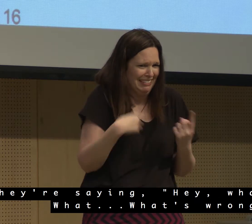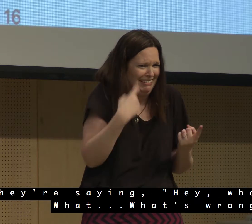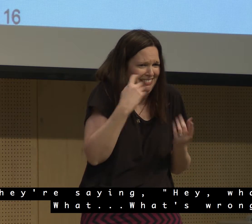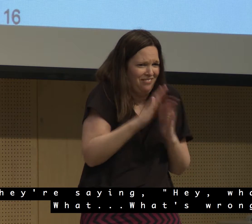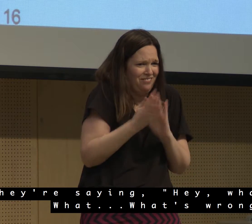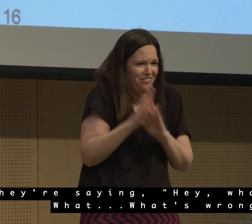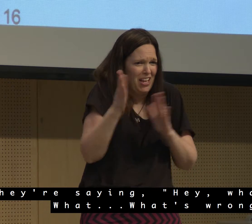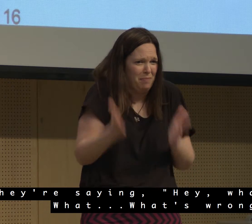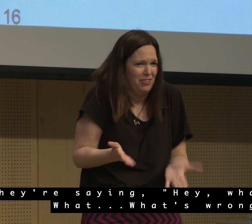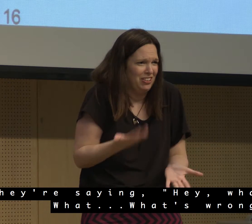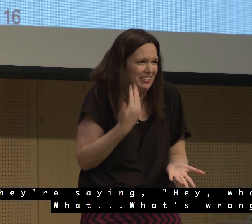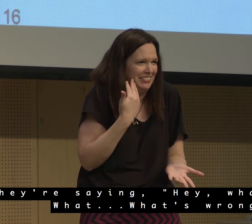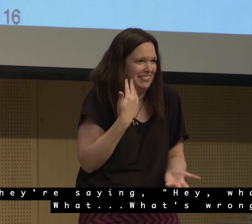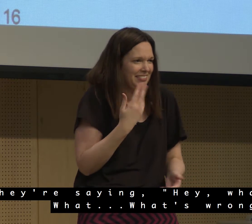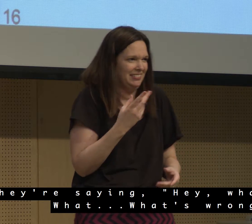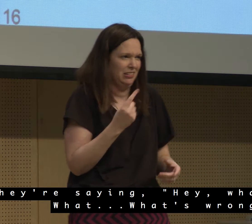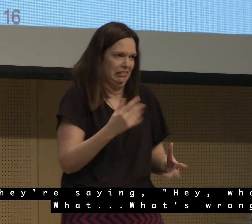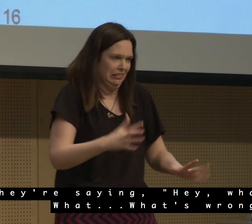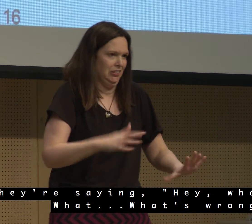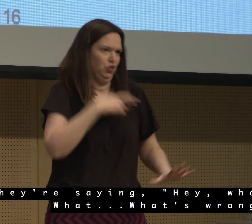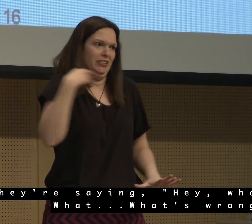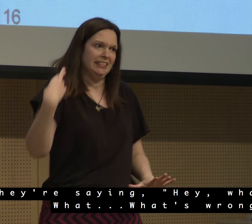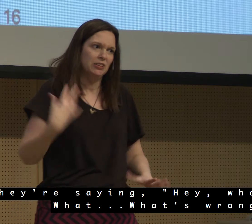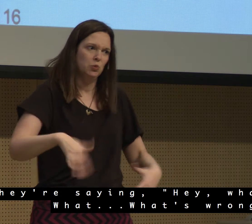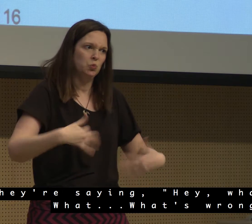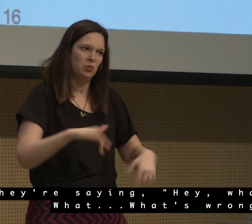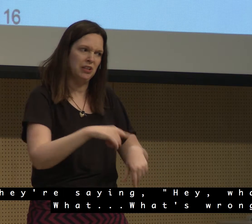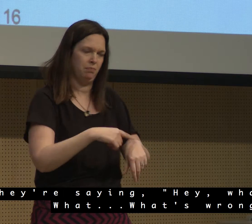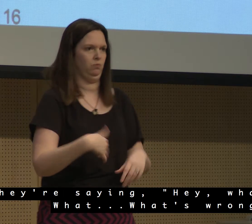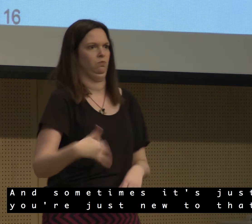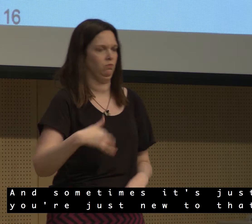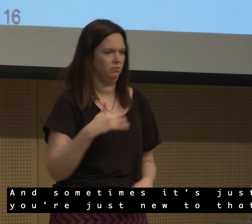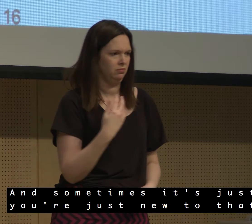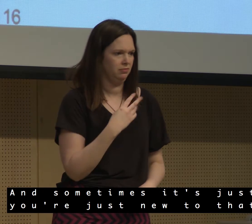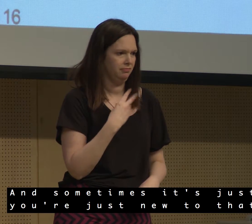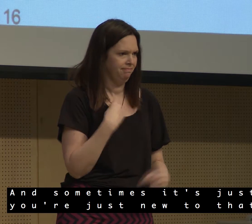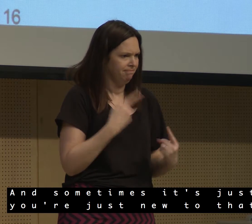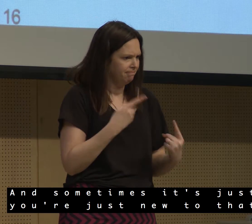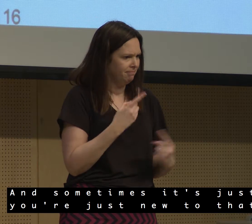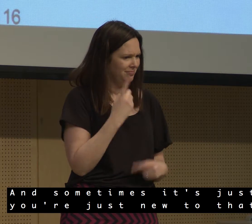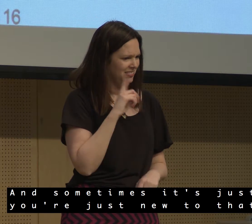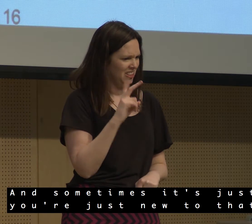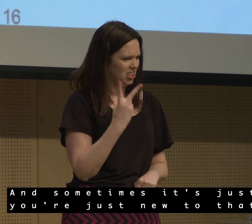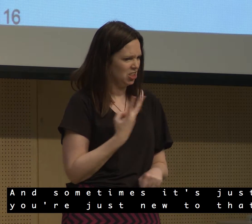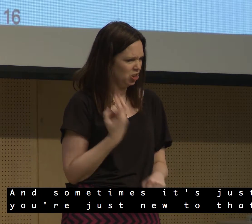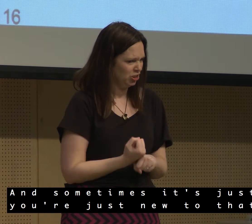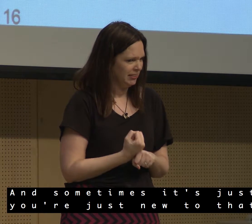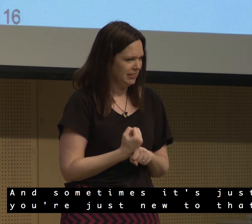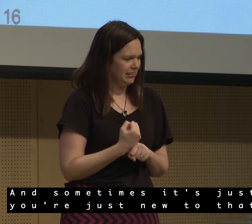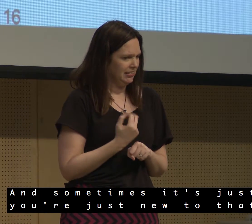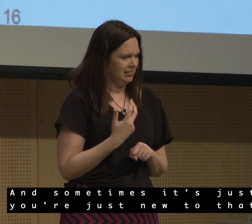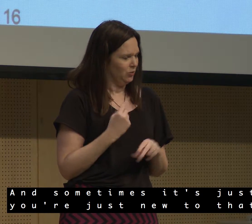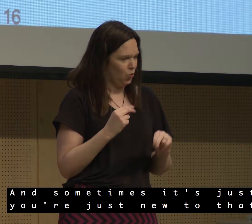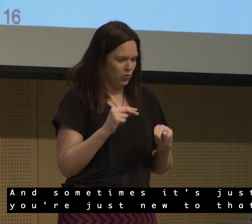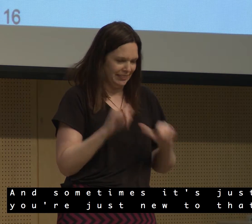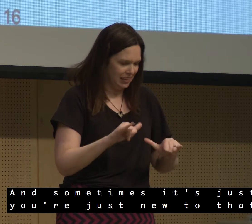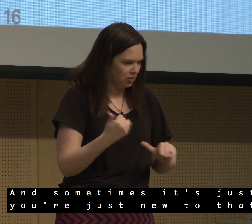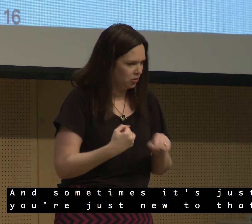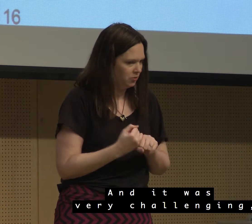days, they're saying, hey, what's up? What's wrong? And sometimes it's just that you're just new to that area.